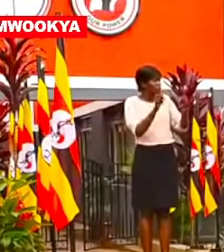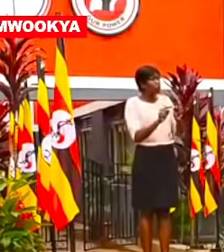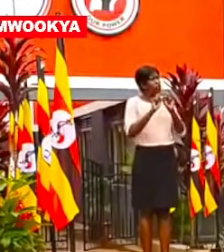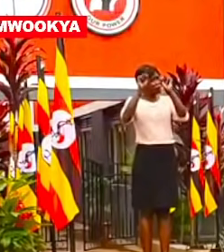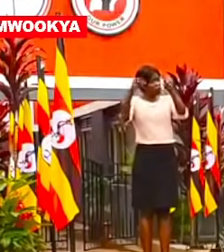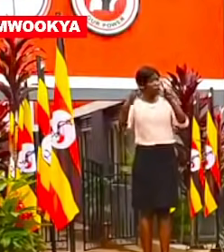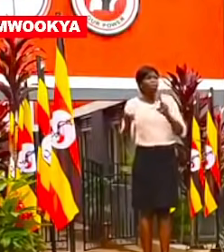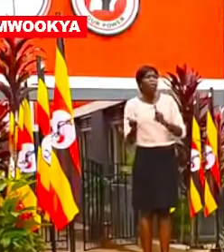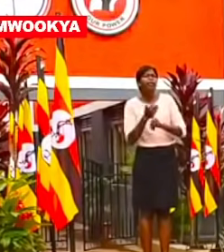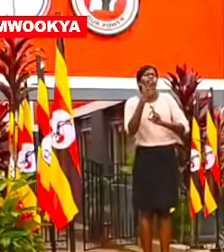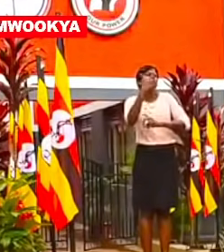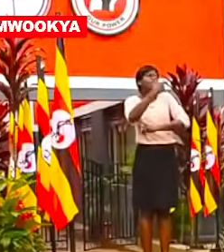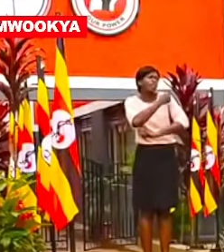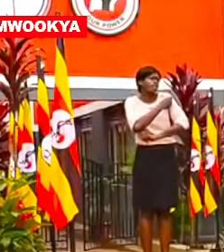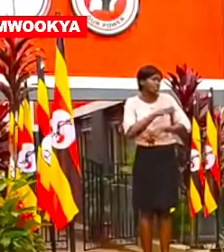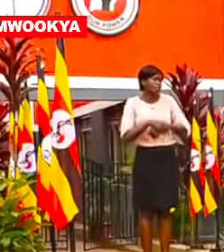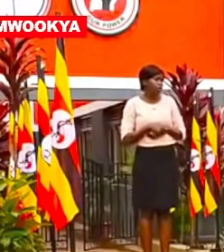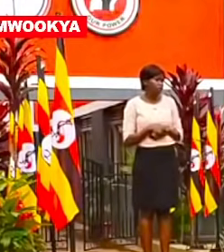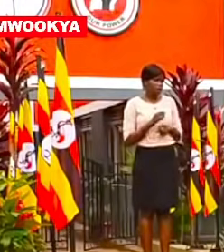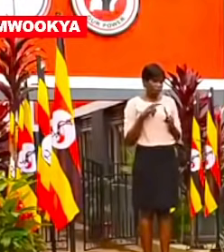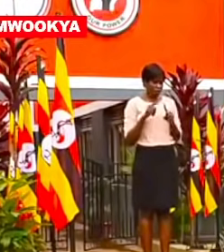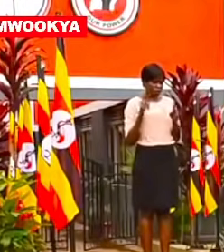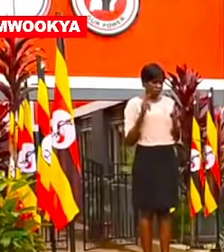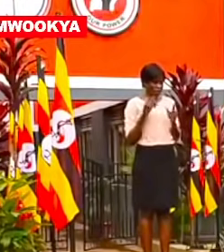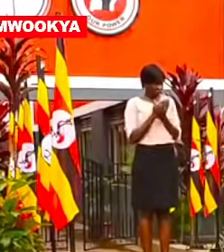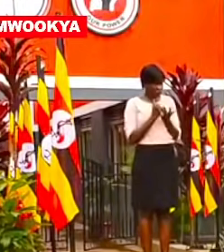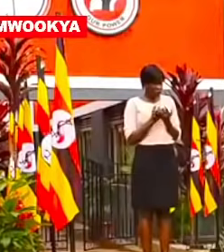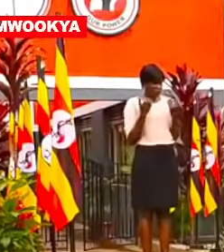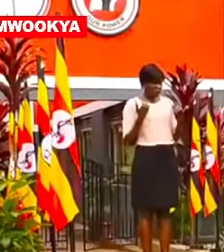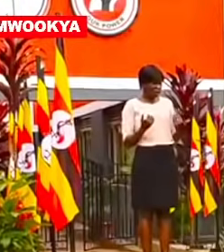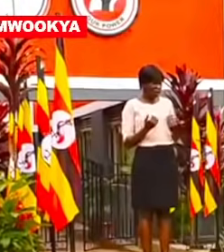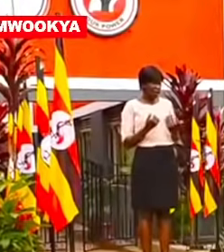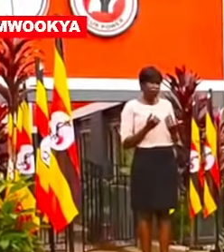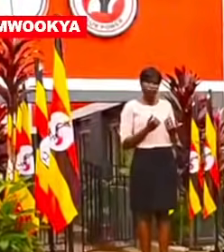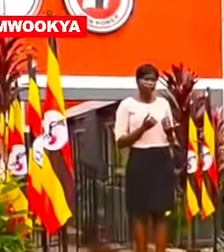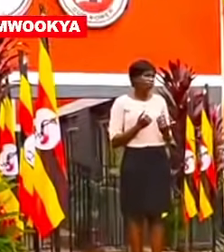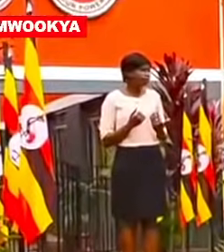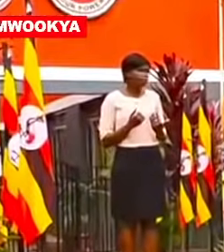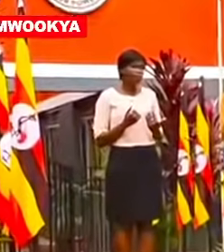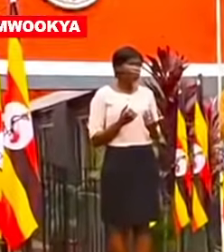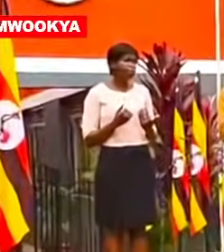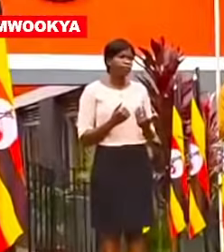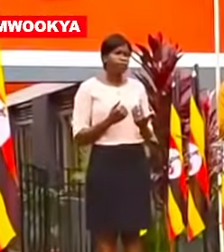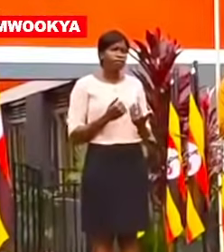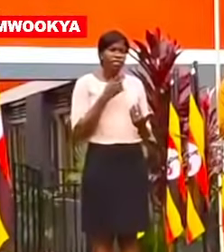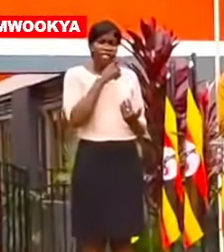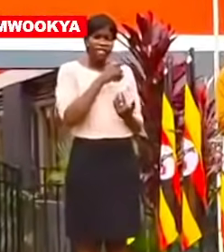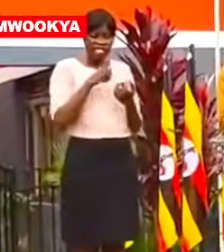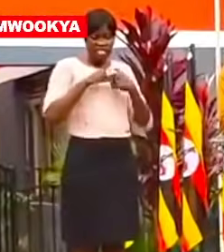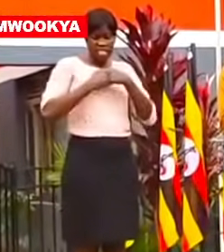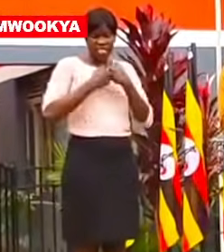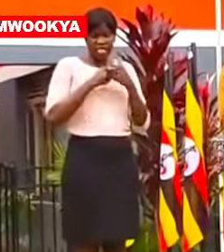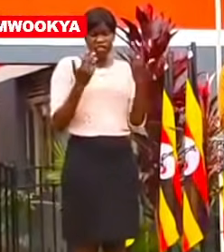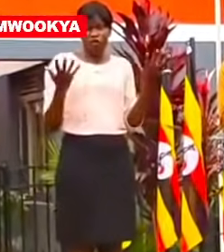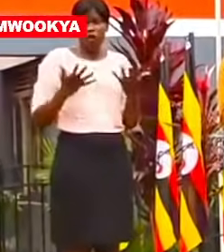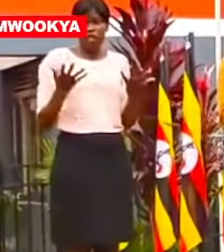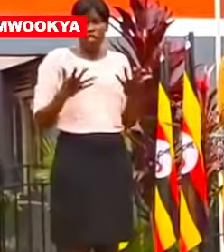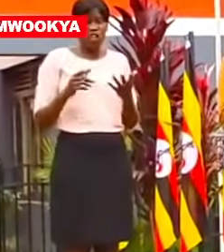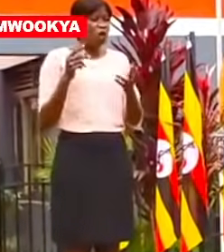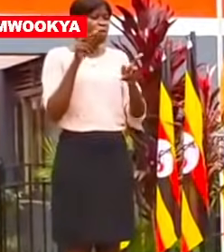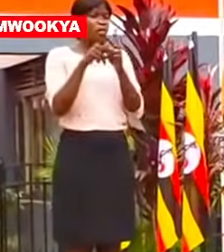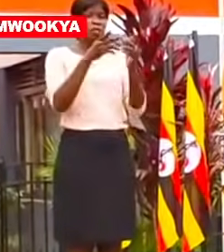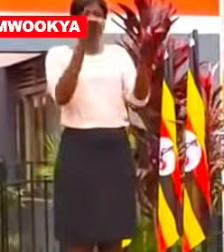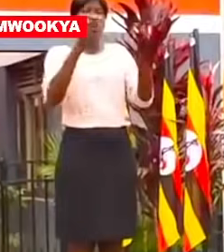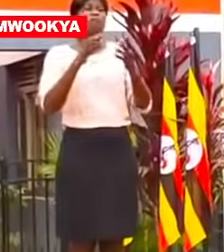vaccines. Because right now, I don't think the challenge is that Ugandans don't want to get vaccinated.